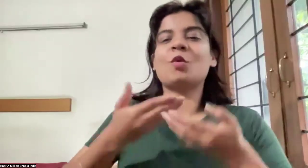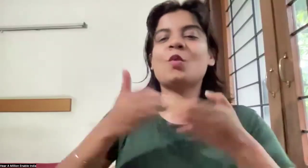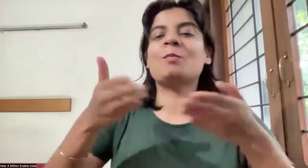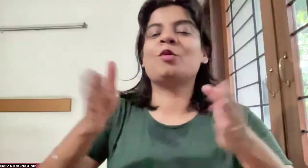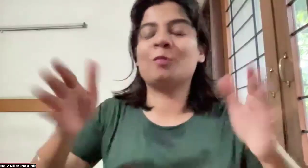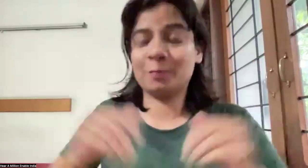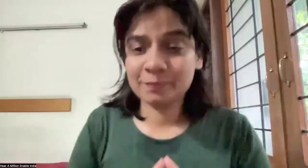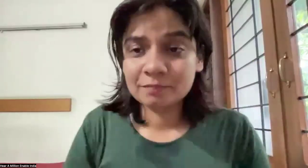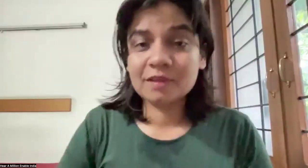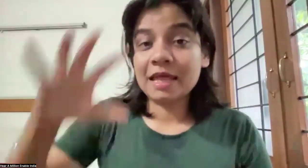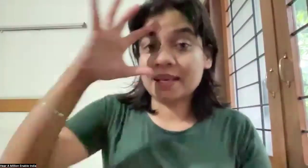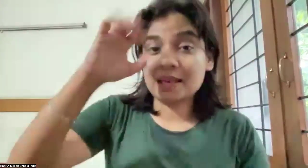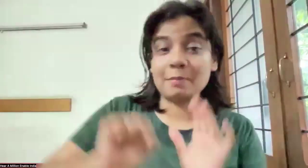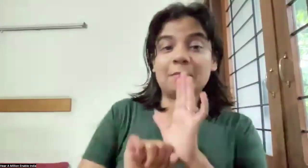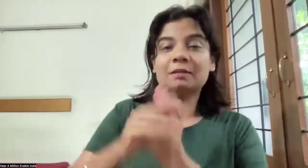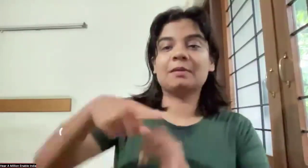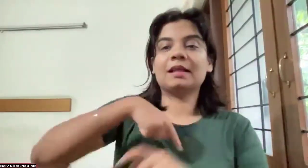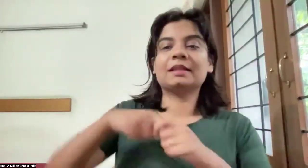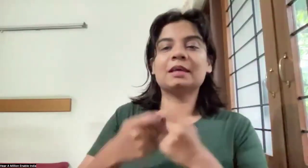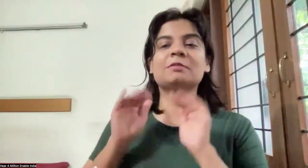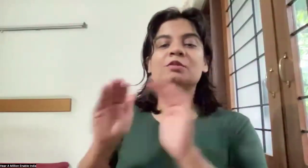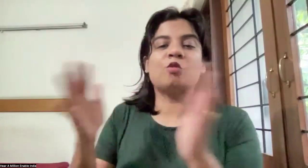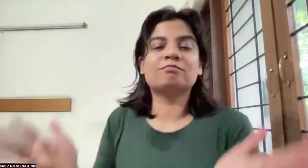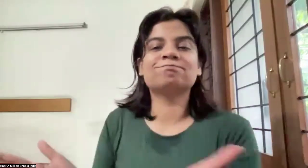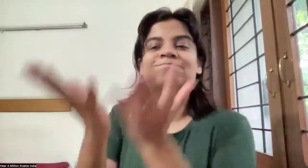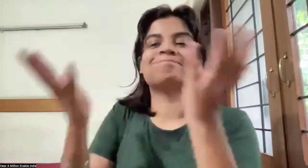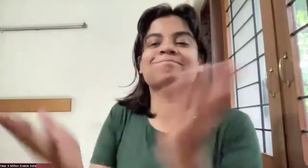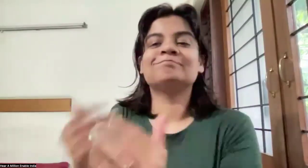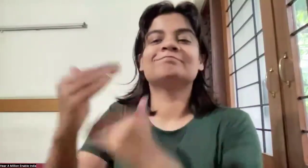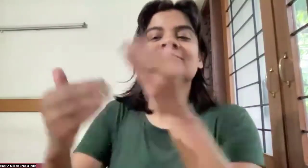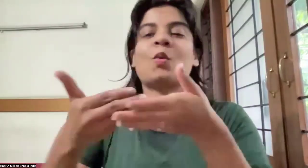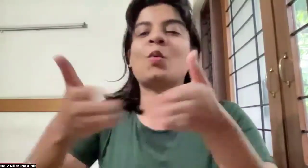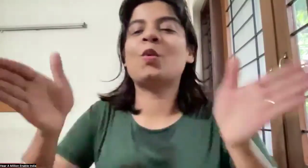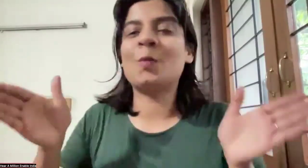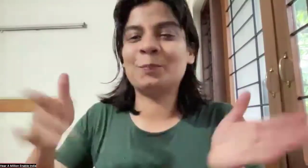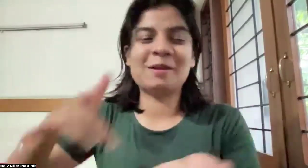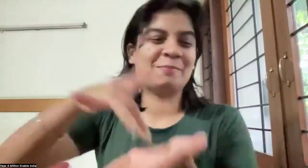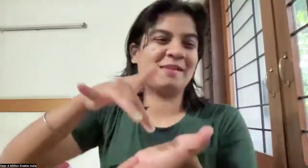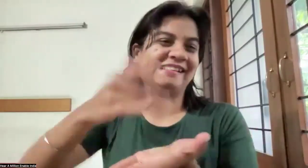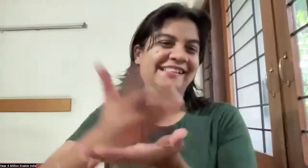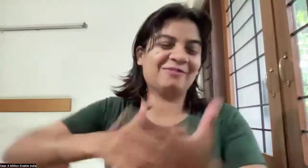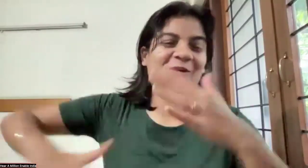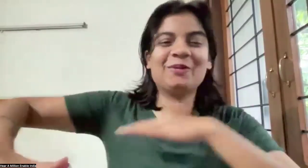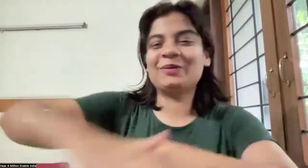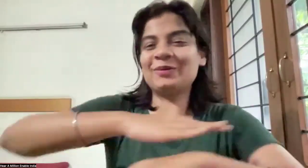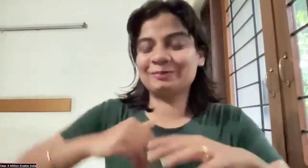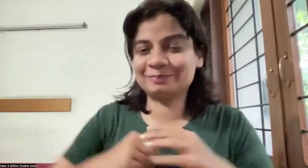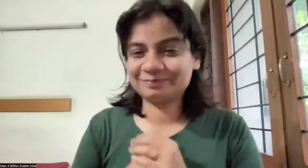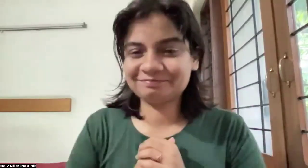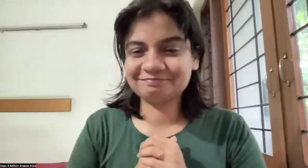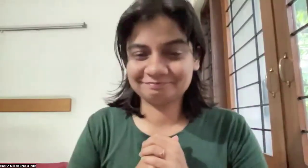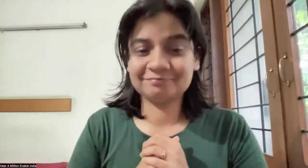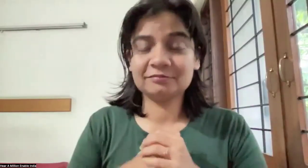and we want to create a space where you all feel